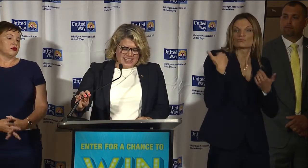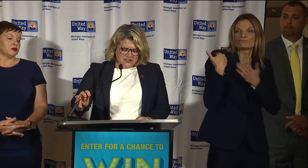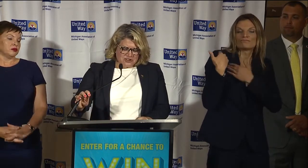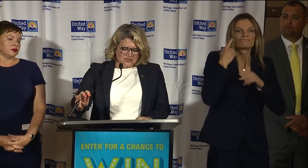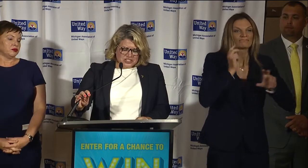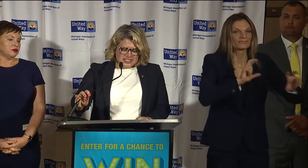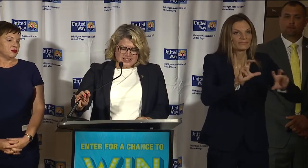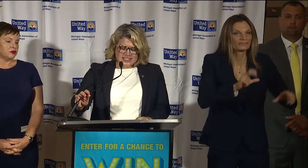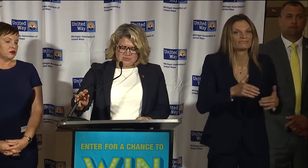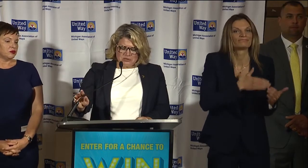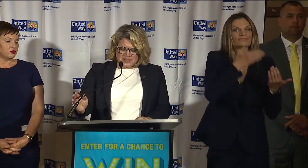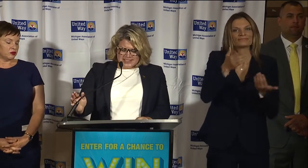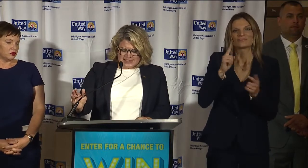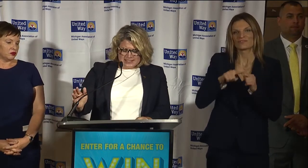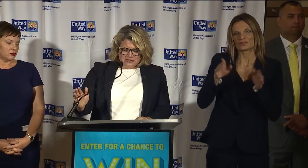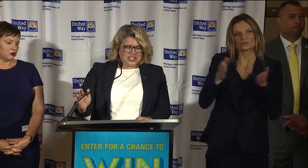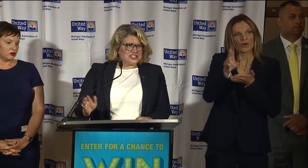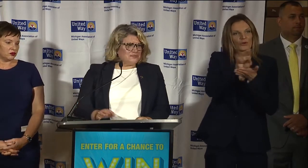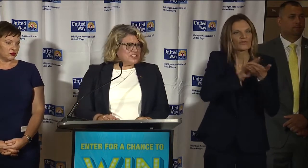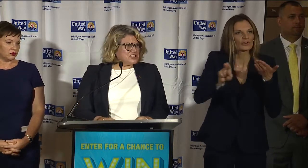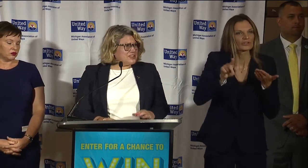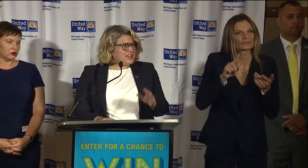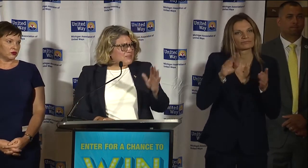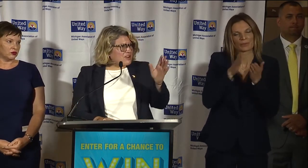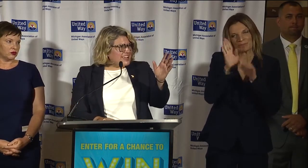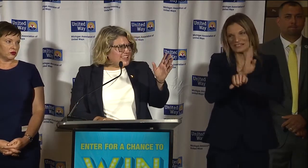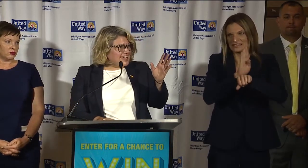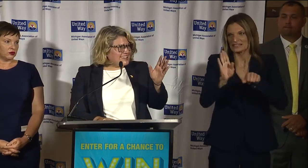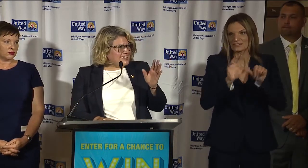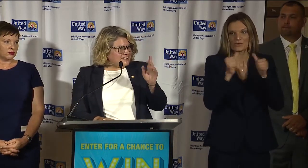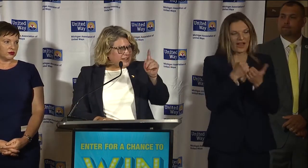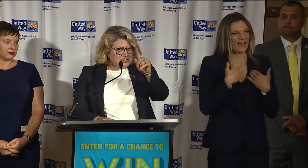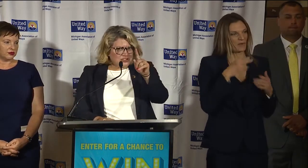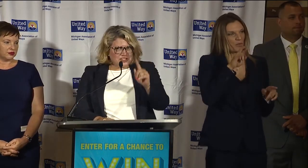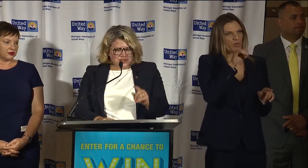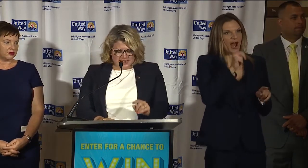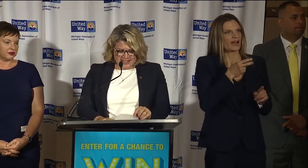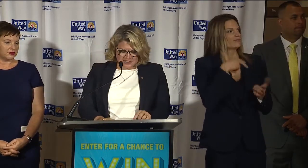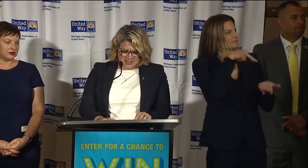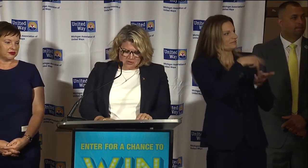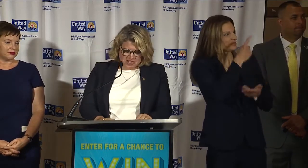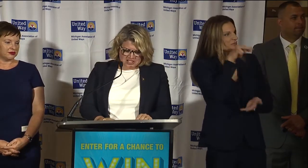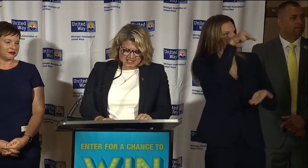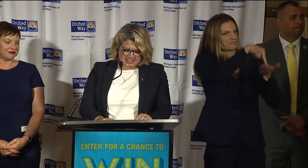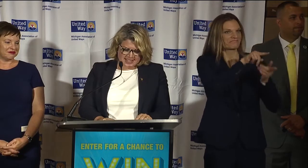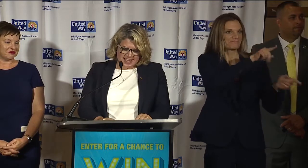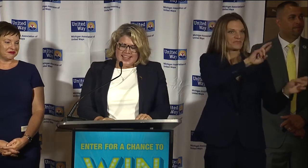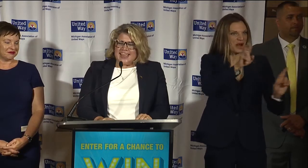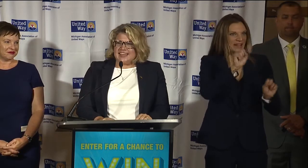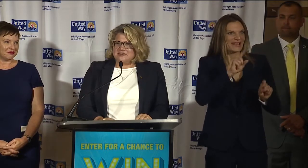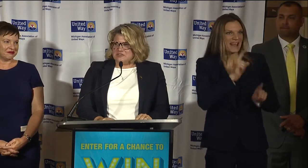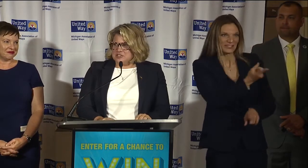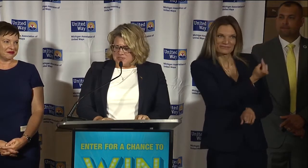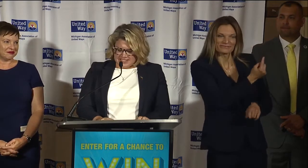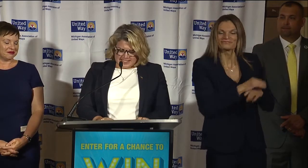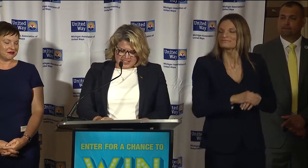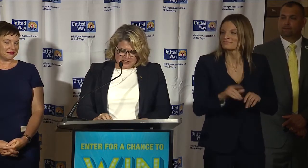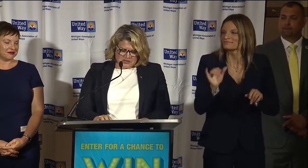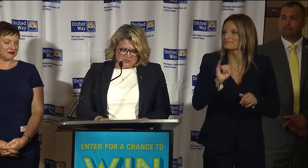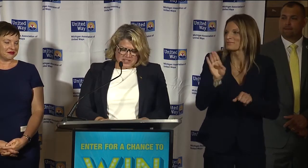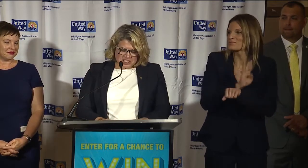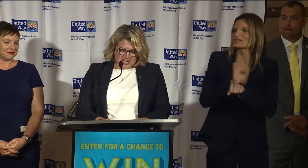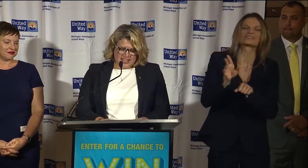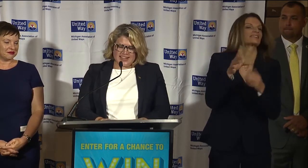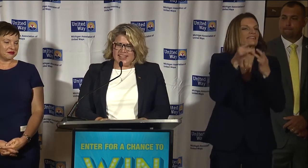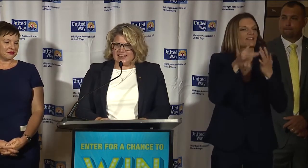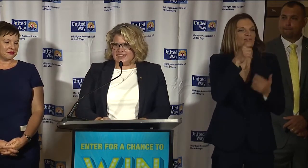of State Universities, Small Business Association of Michigan. We got Brian Calley here. I'm sure he's ready to answer some questions. And of course, Business Leaders